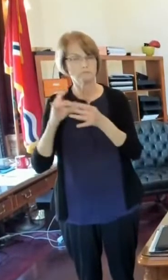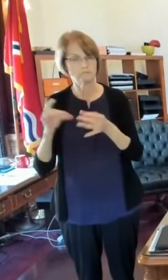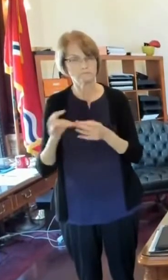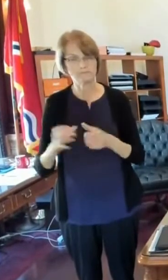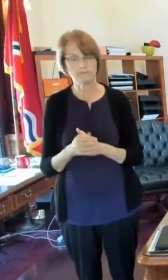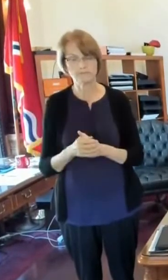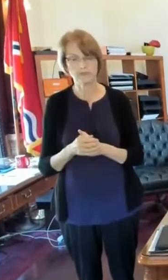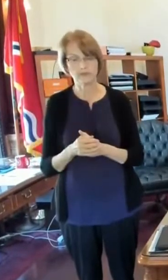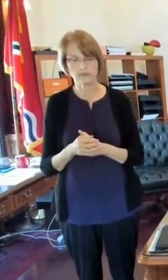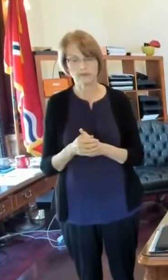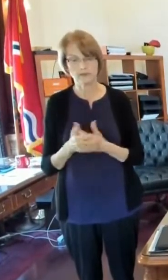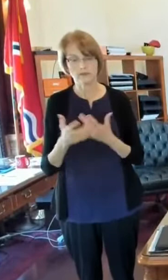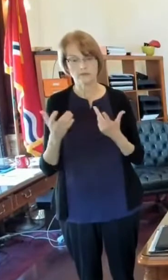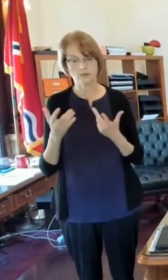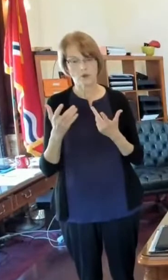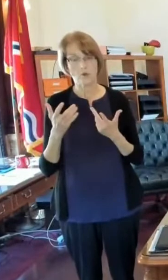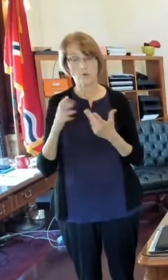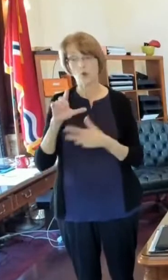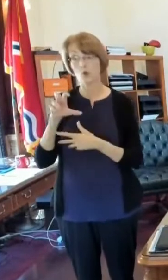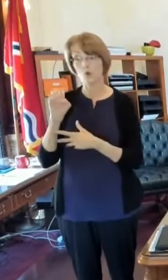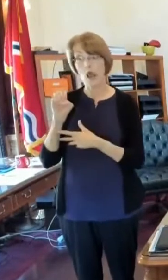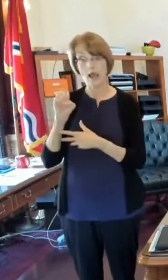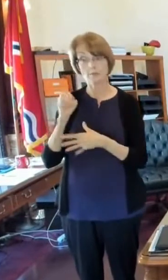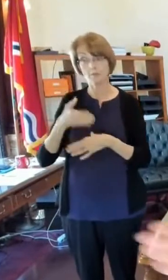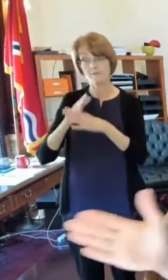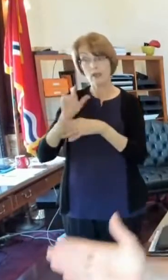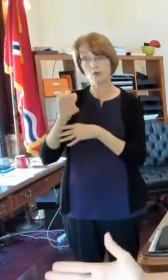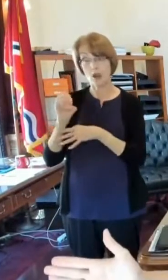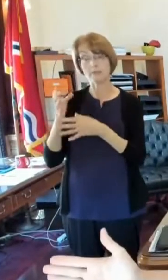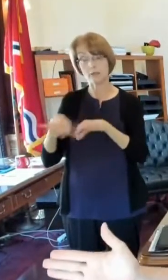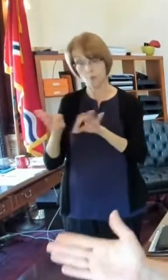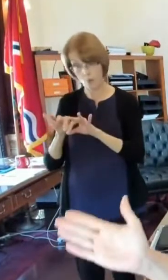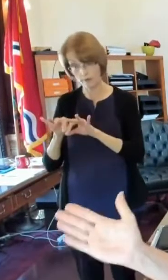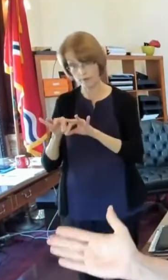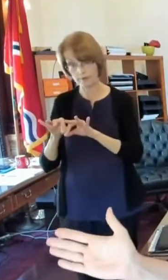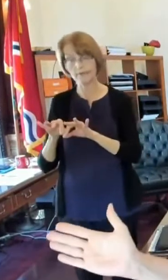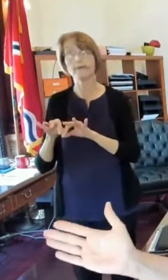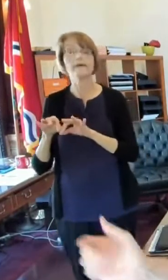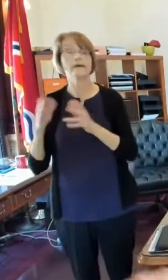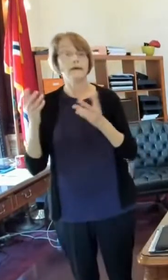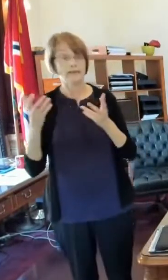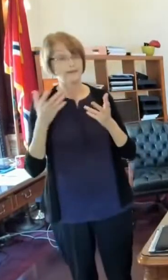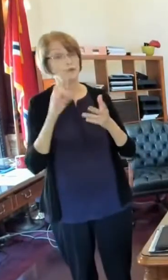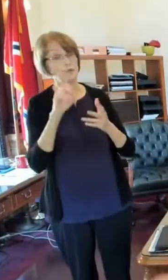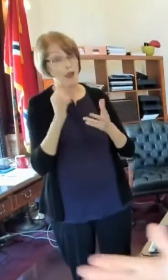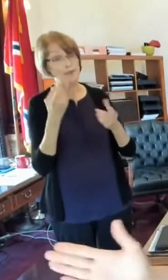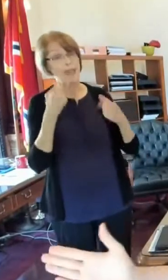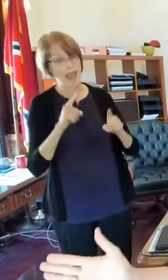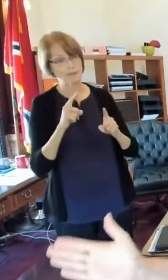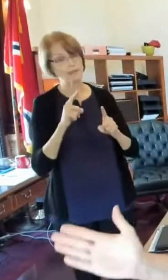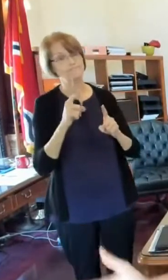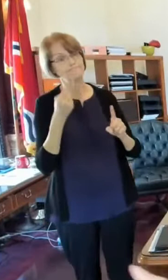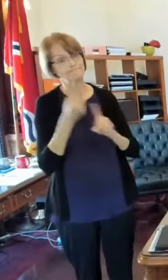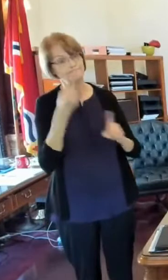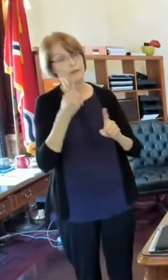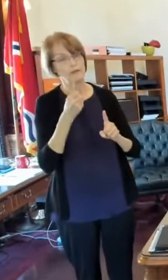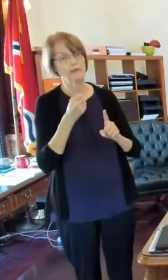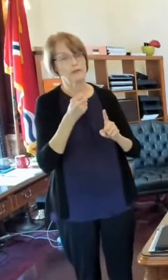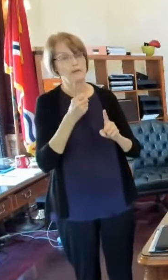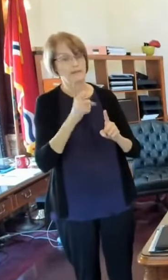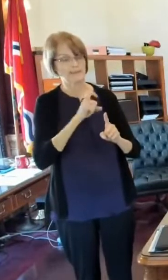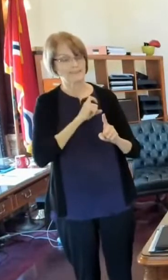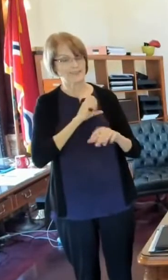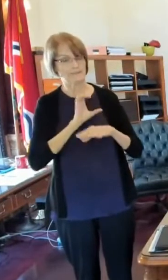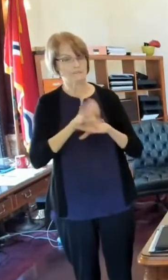the prevention side of crime, which is extremely important, and then there's the law enforcement side, or the enforcement side. What we've been talking about is the enforcement